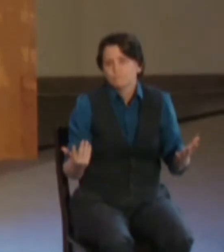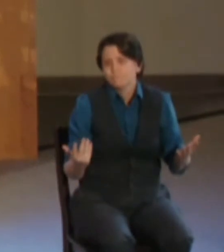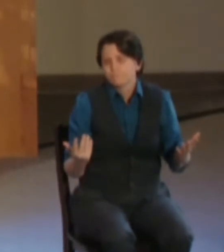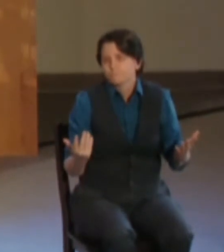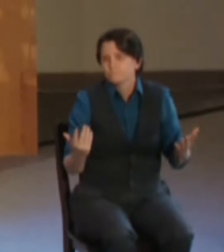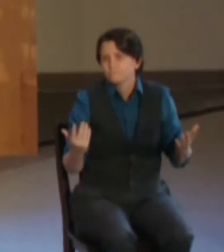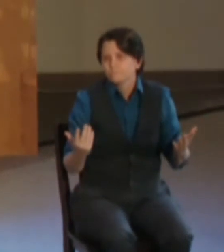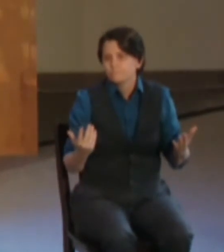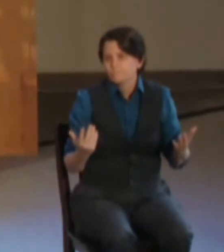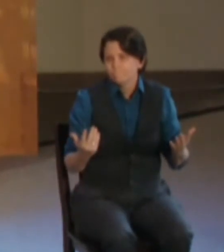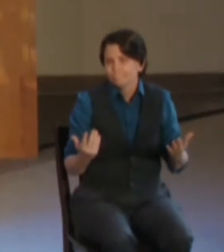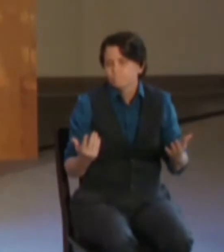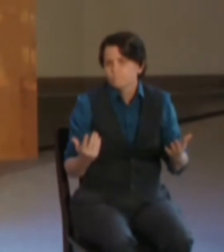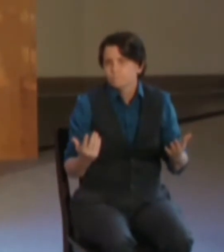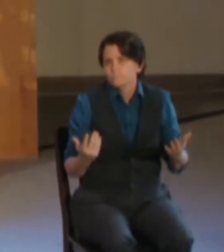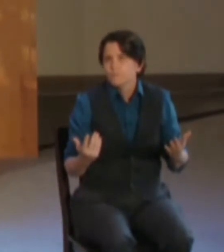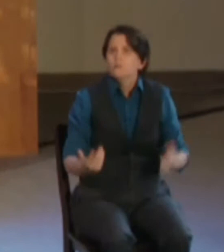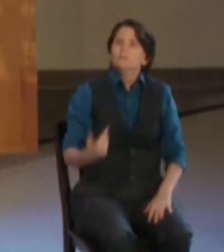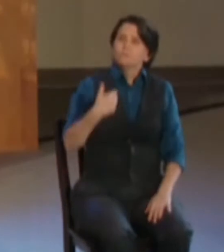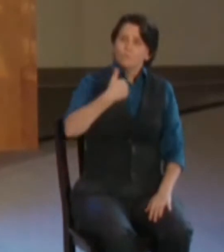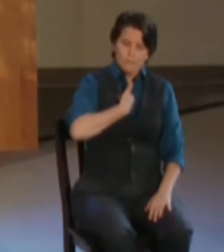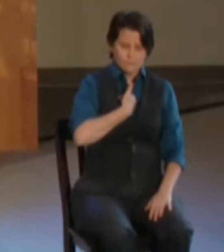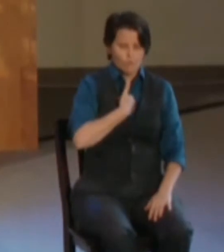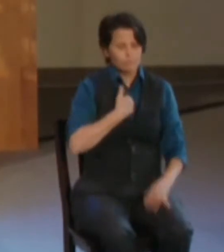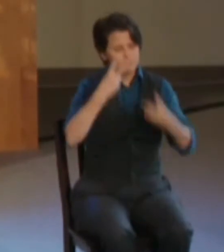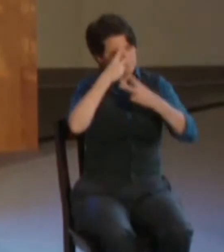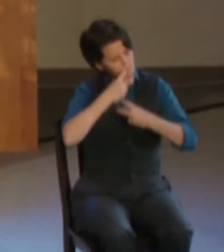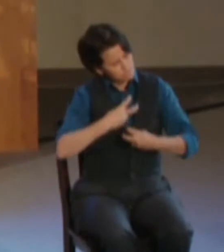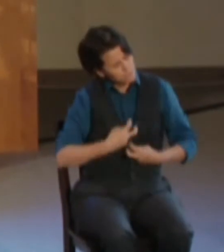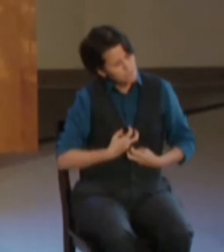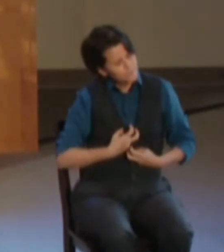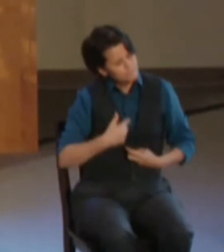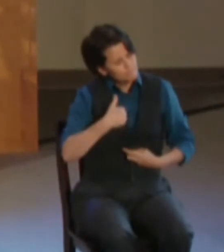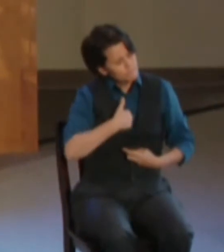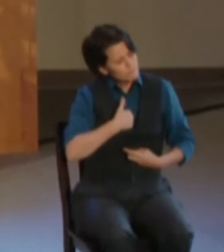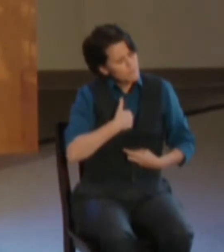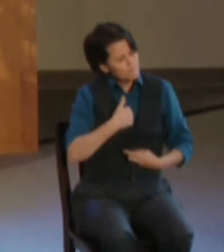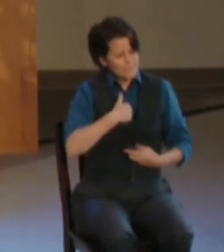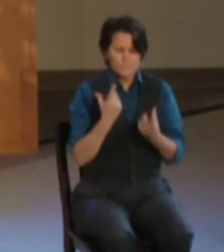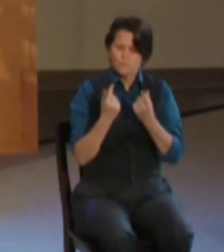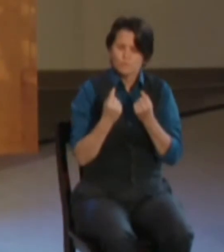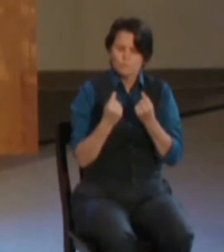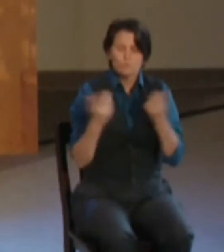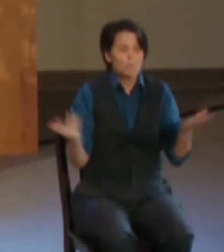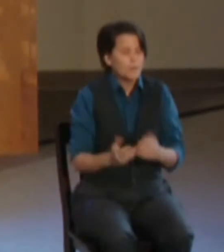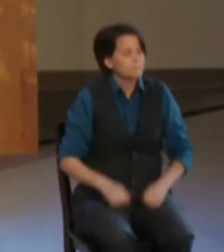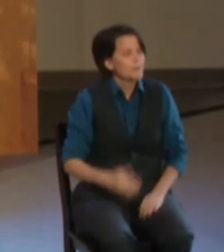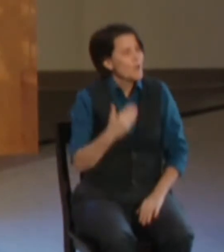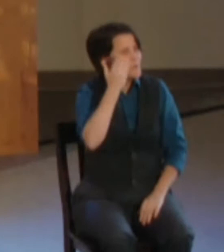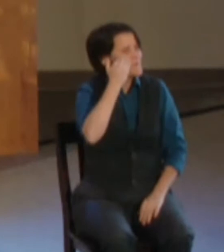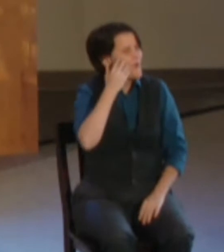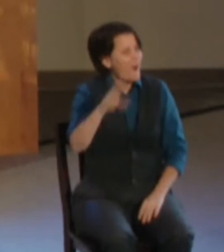So when we ask ourselves the question, what is ours to do? You know, I've got some suggestions for you.